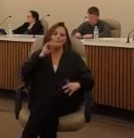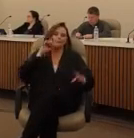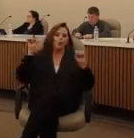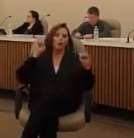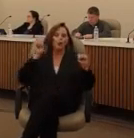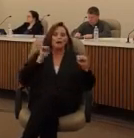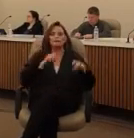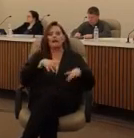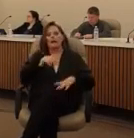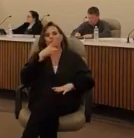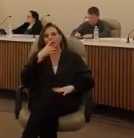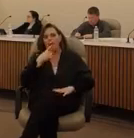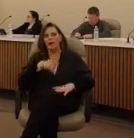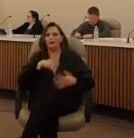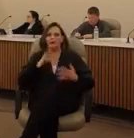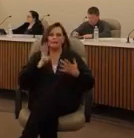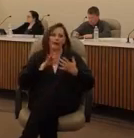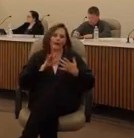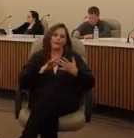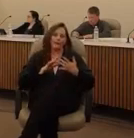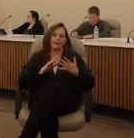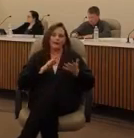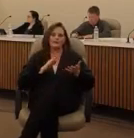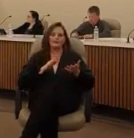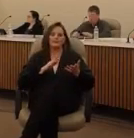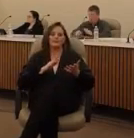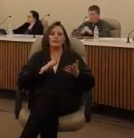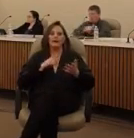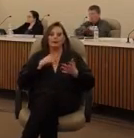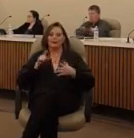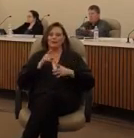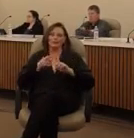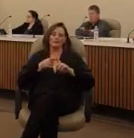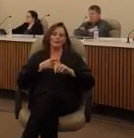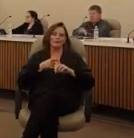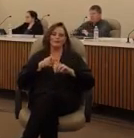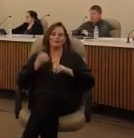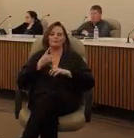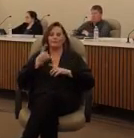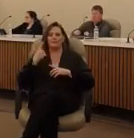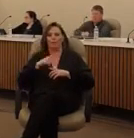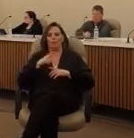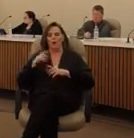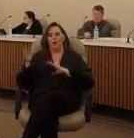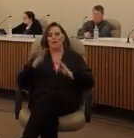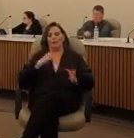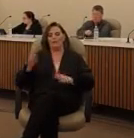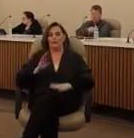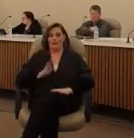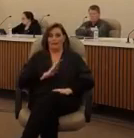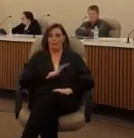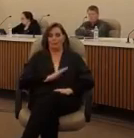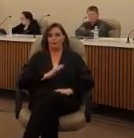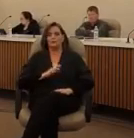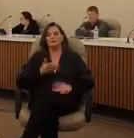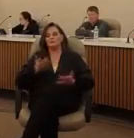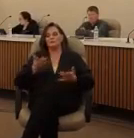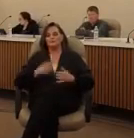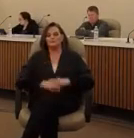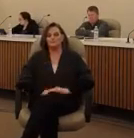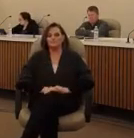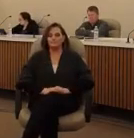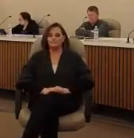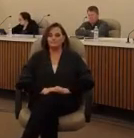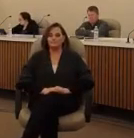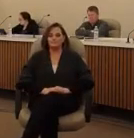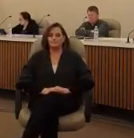in context of site plan, I think I don't know, Don, if you have an opinion on that, seems like a better way to handle some of the,